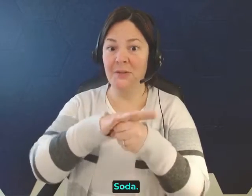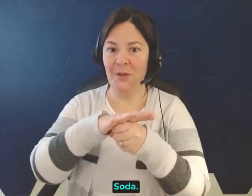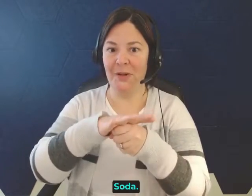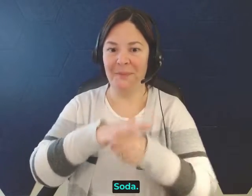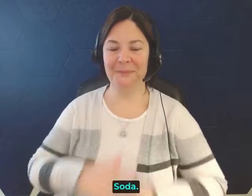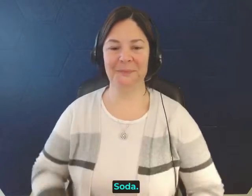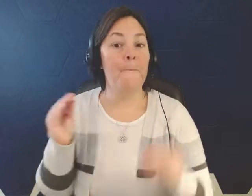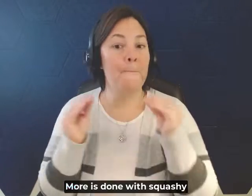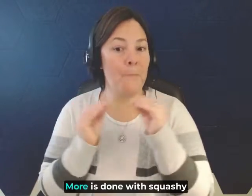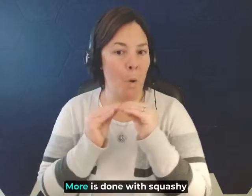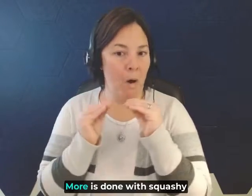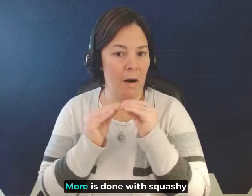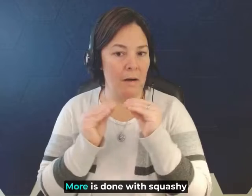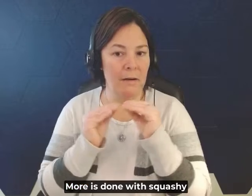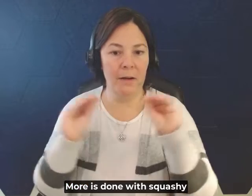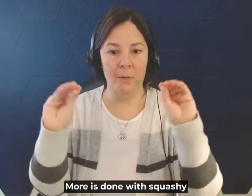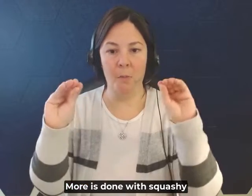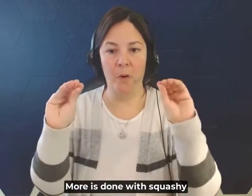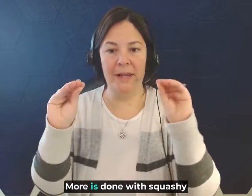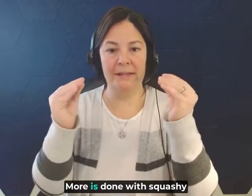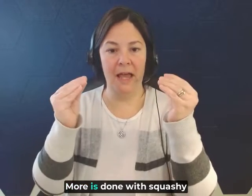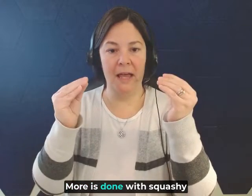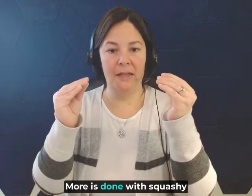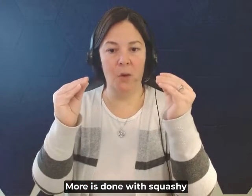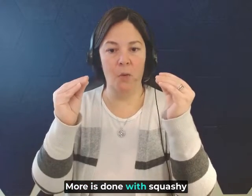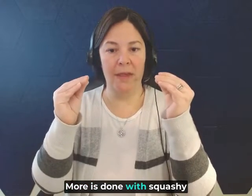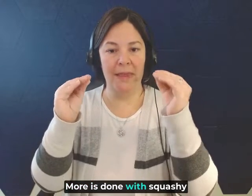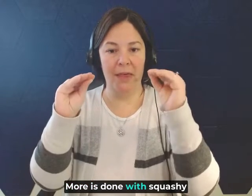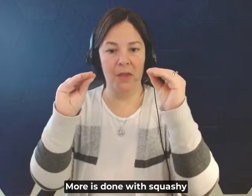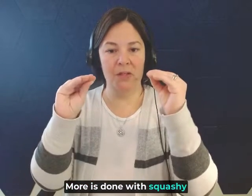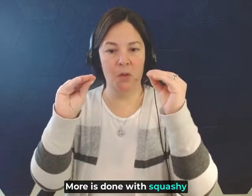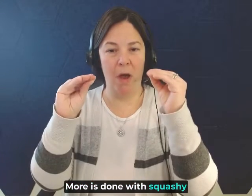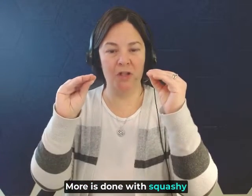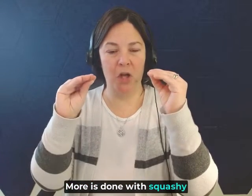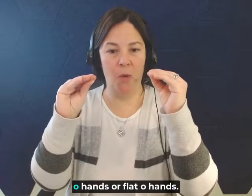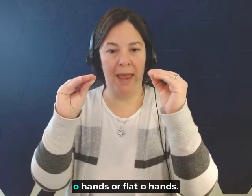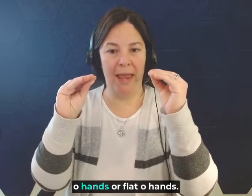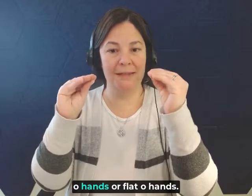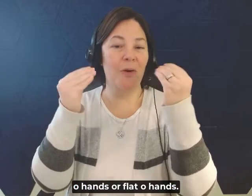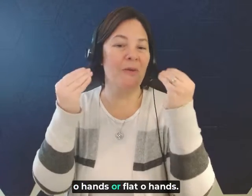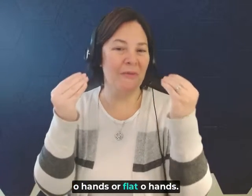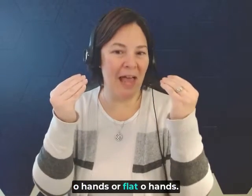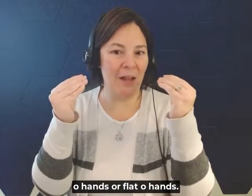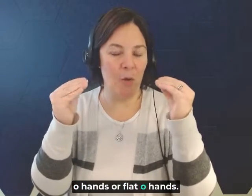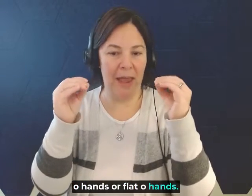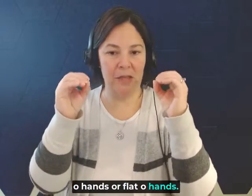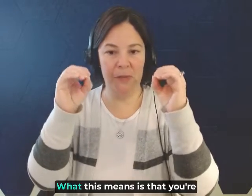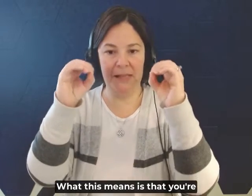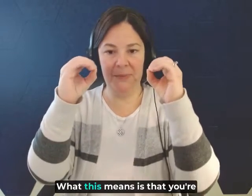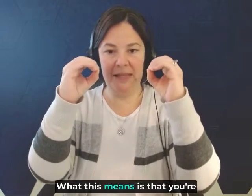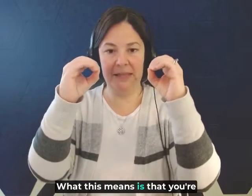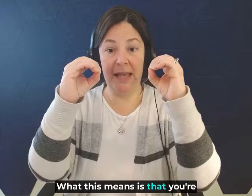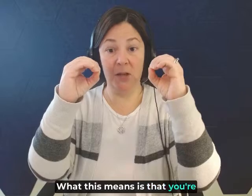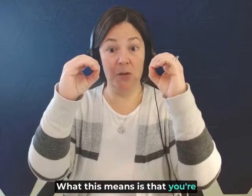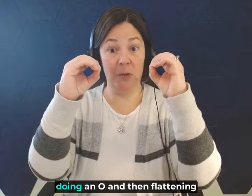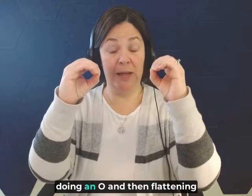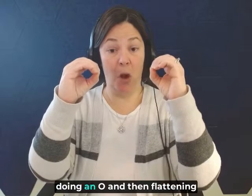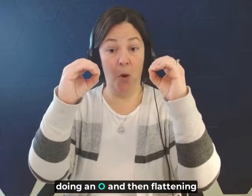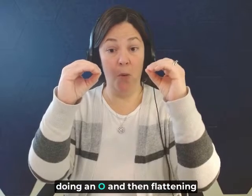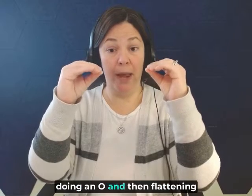Soda. More. More is done with squashy O hands or flat O hands. What this means is that you're doing an O and